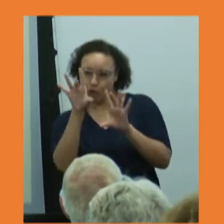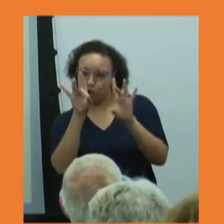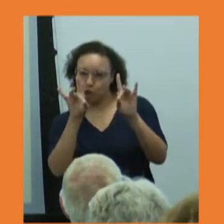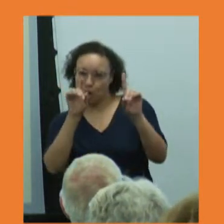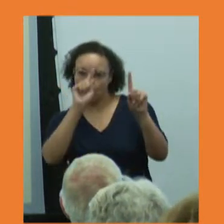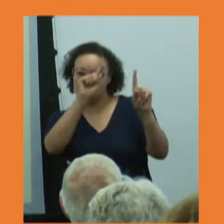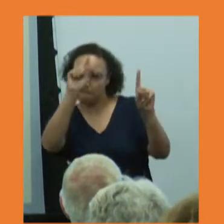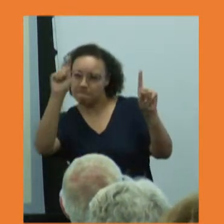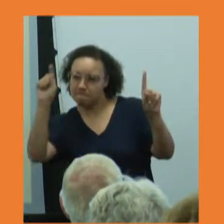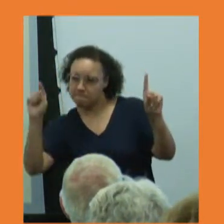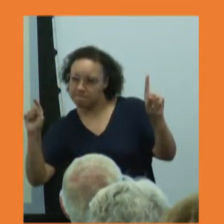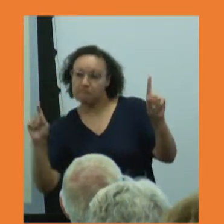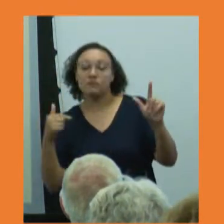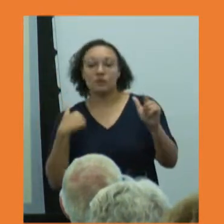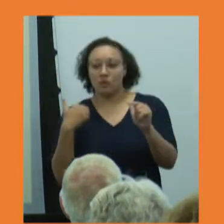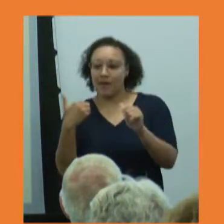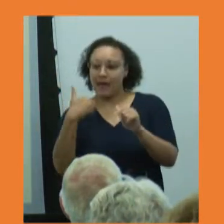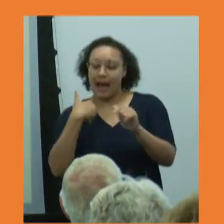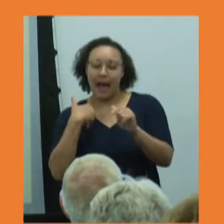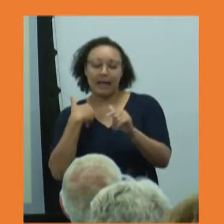in this case, the Democrats'